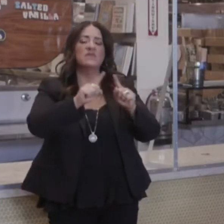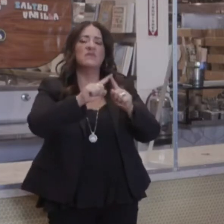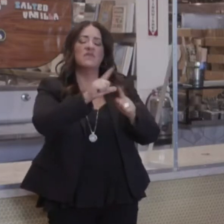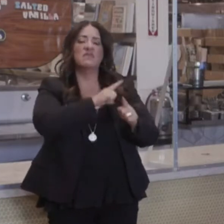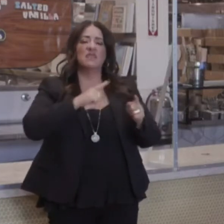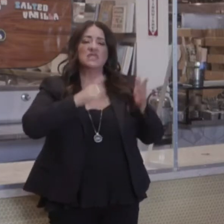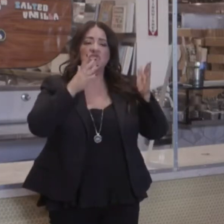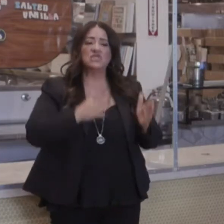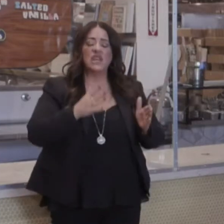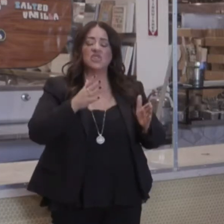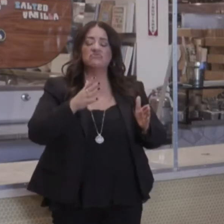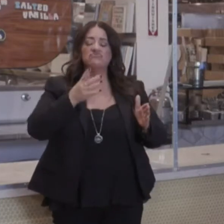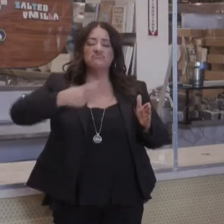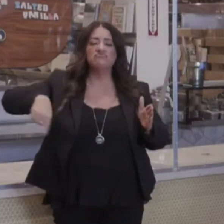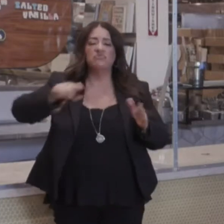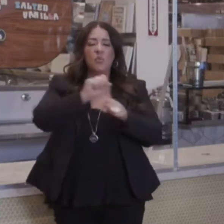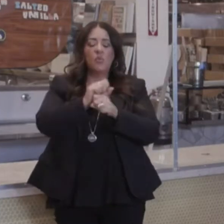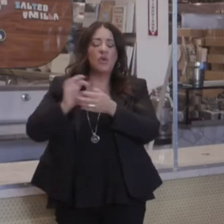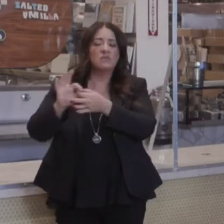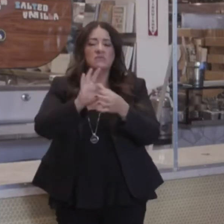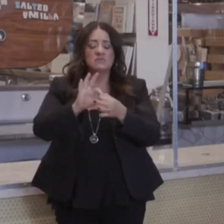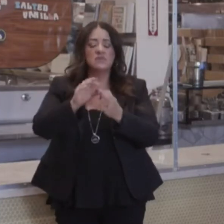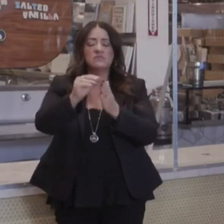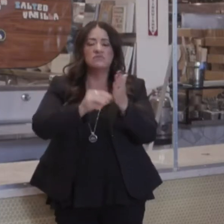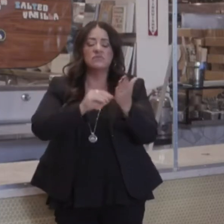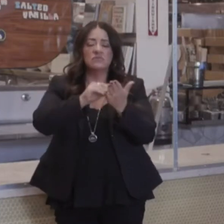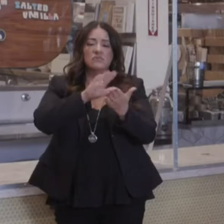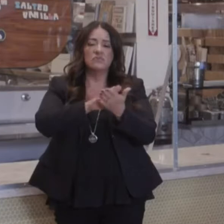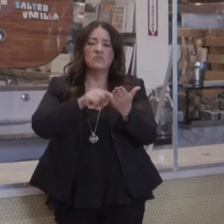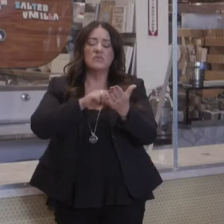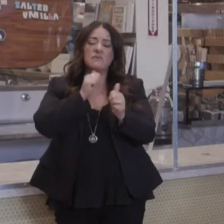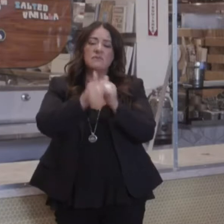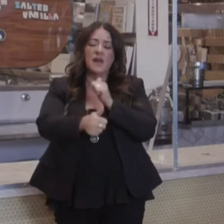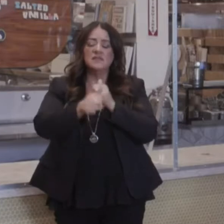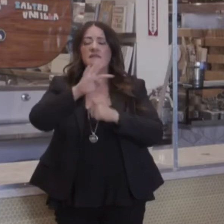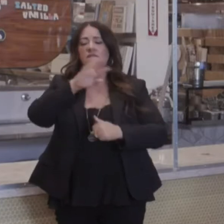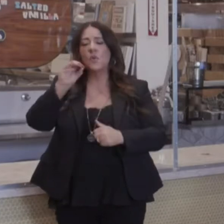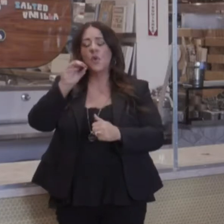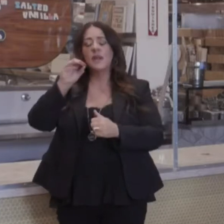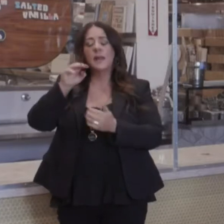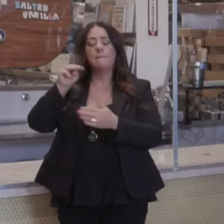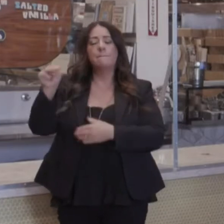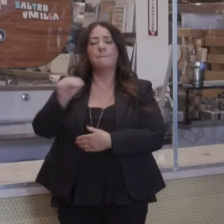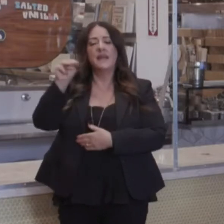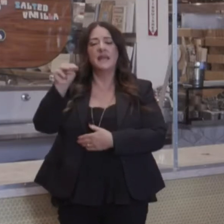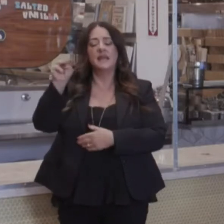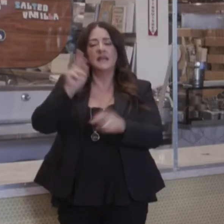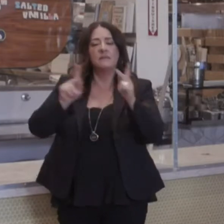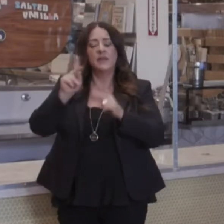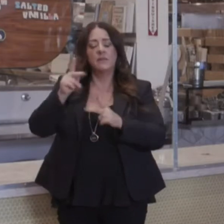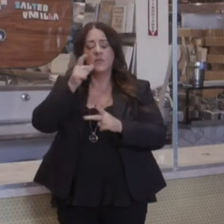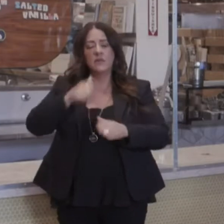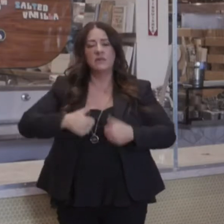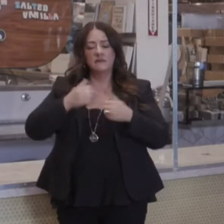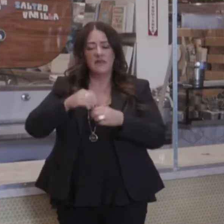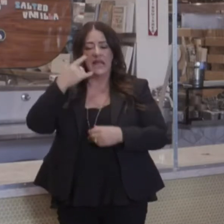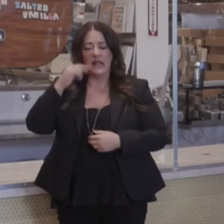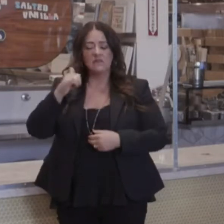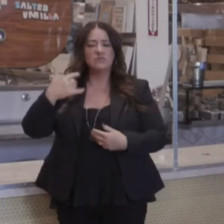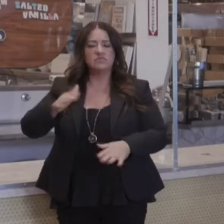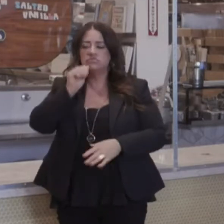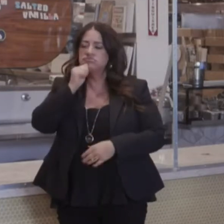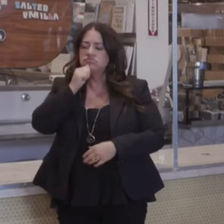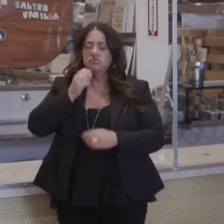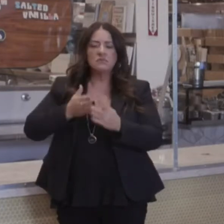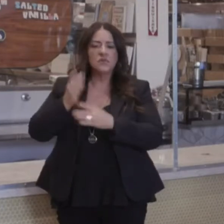this legislation. And we are here to symbolize 40 million Californians who have been through hard times in the past